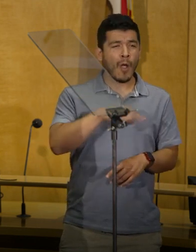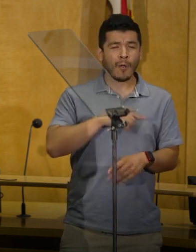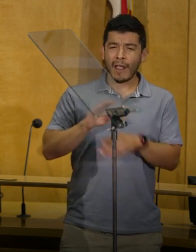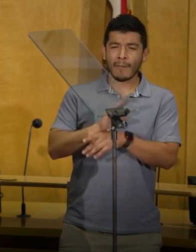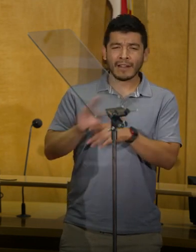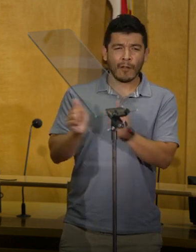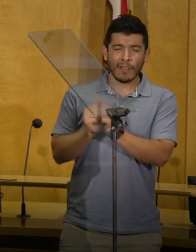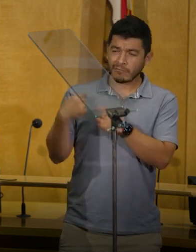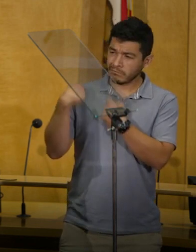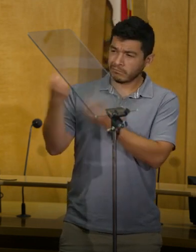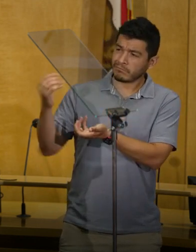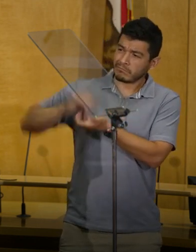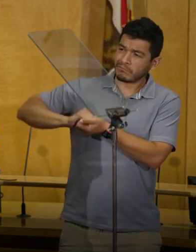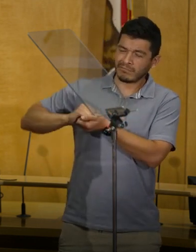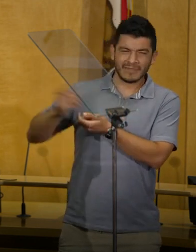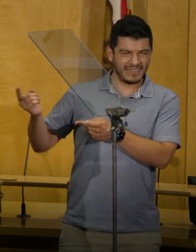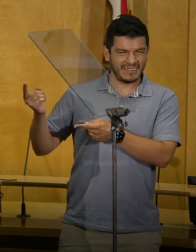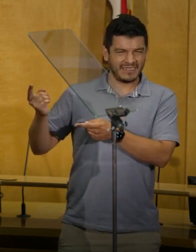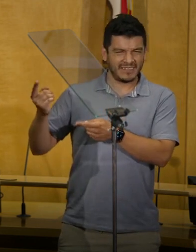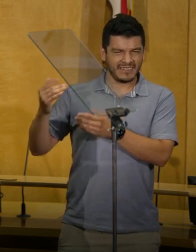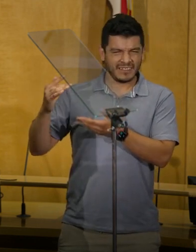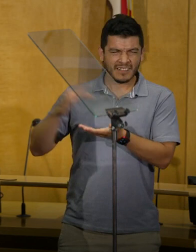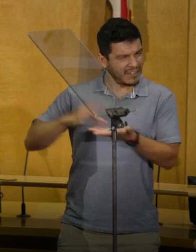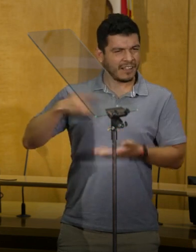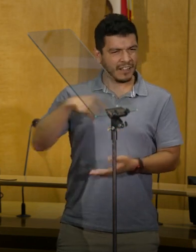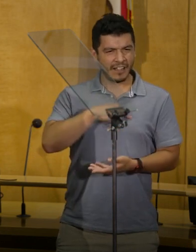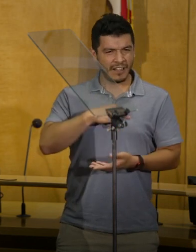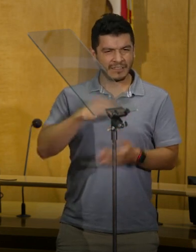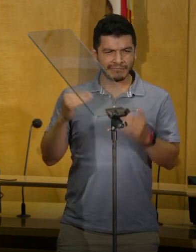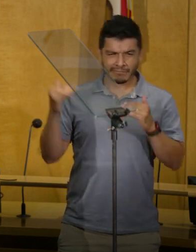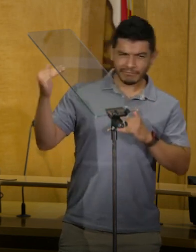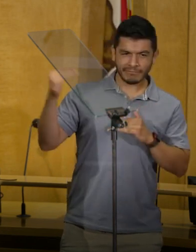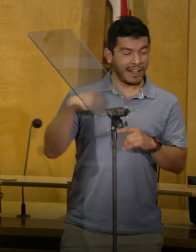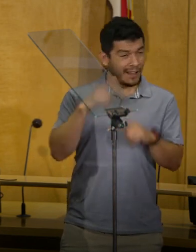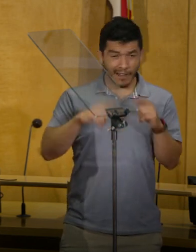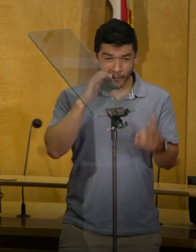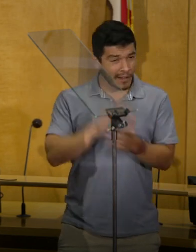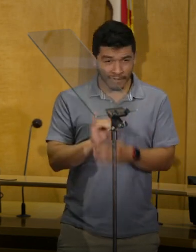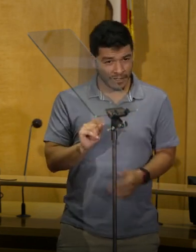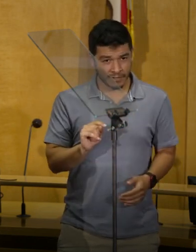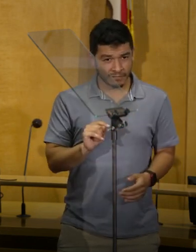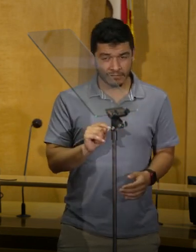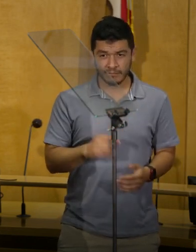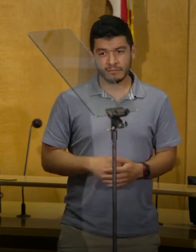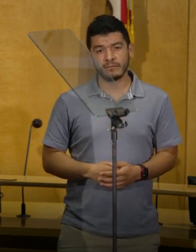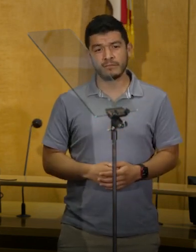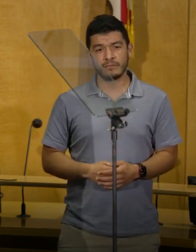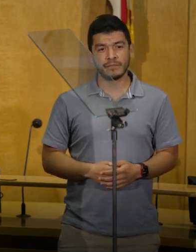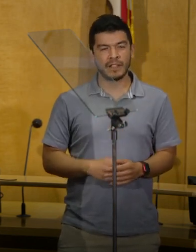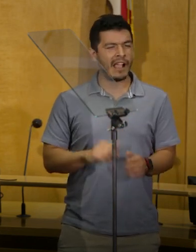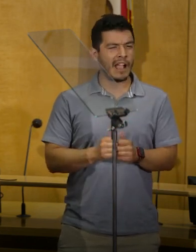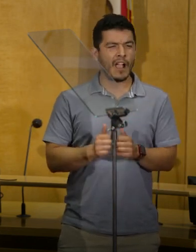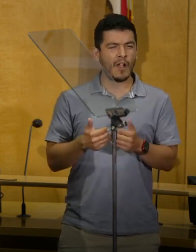in business with are treating us. I cannot believe it, quite frankly.